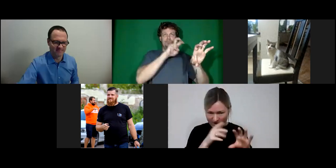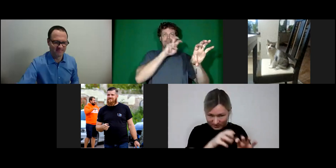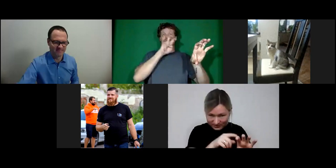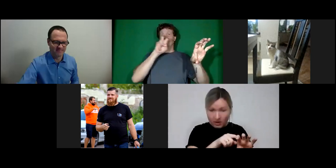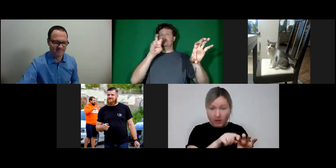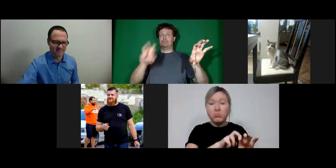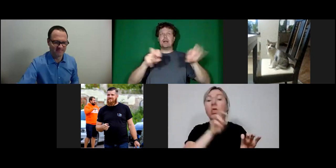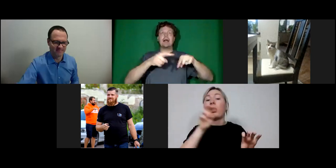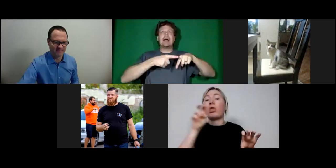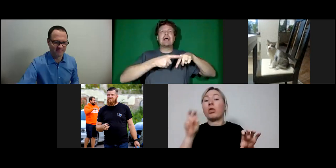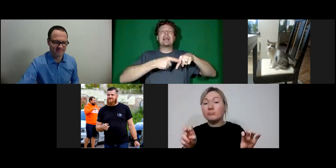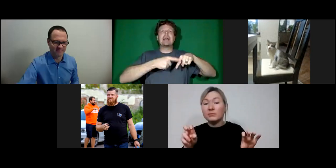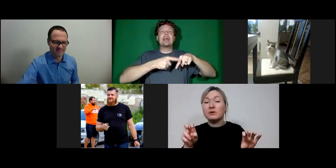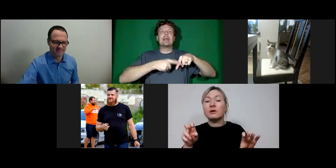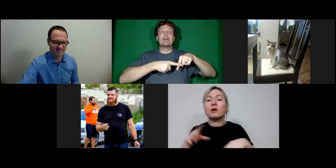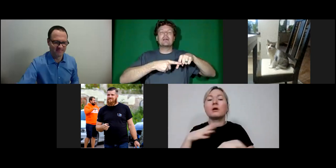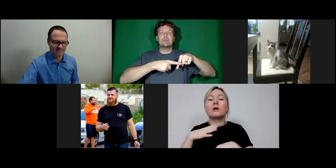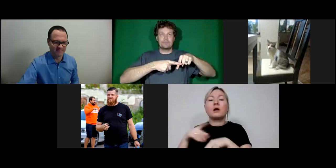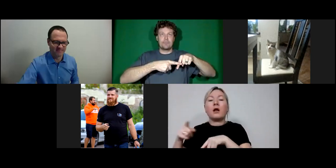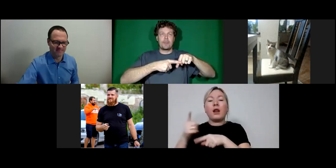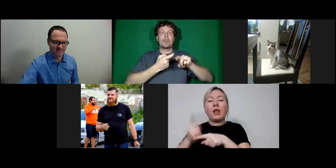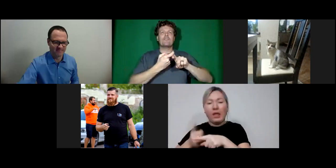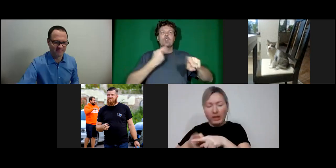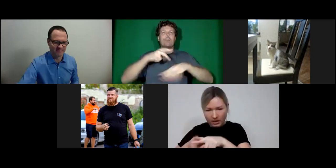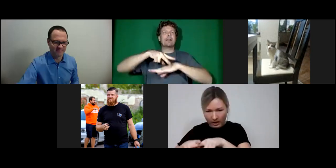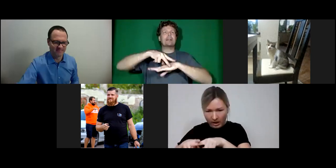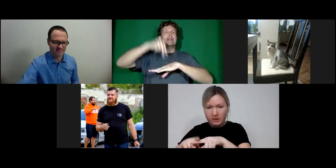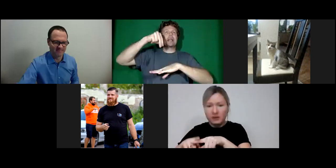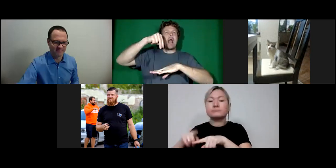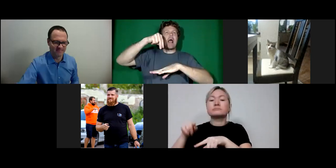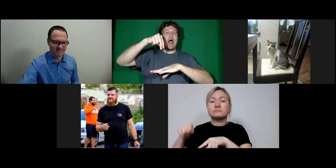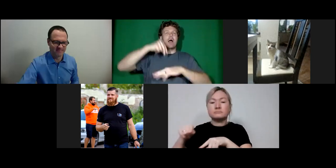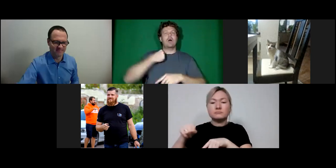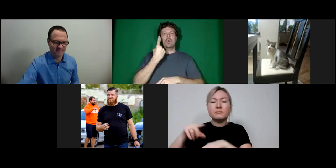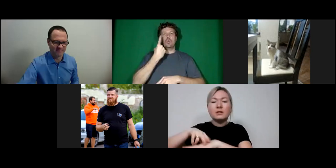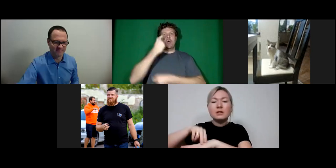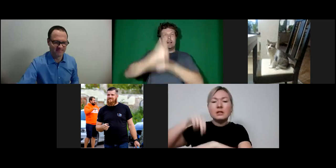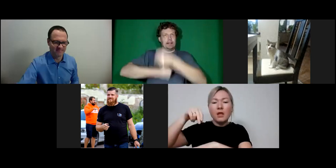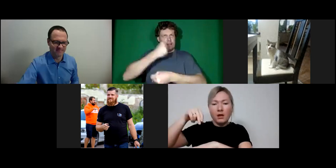different countries. I played in Slovenia, and then I played in Greece